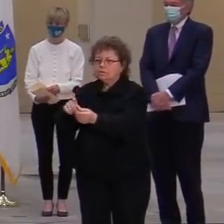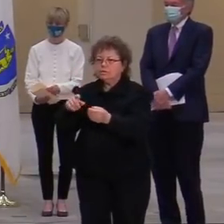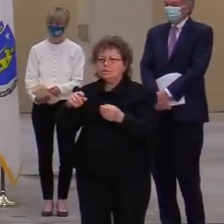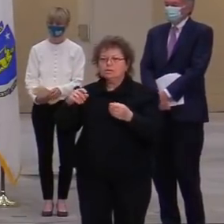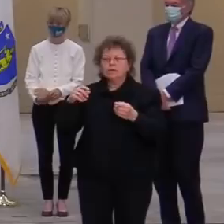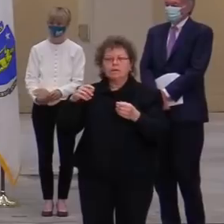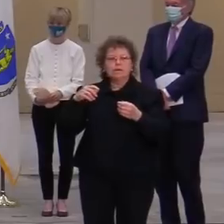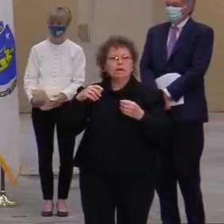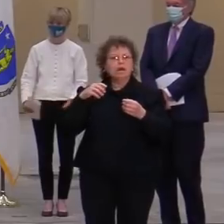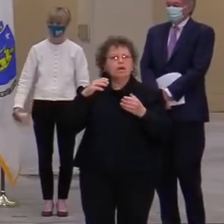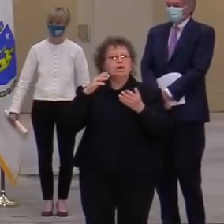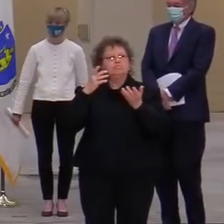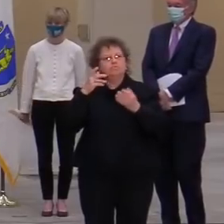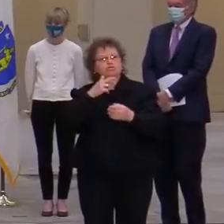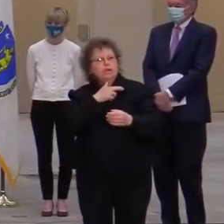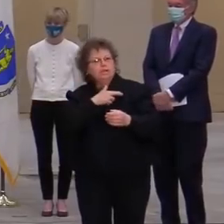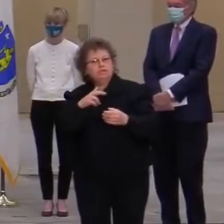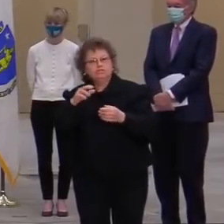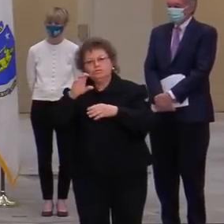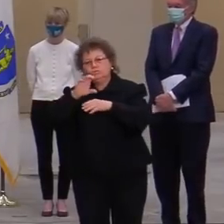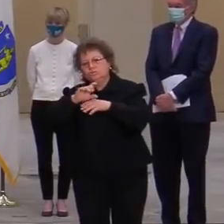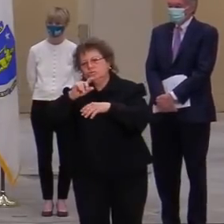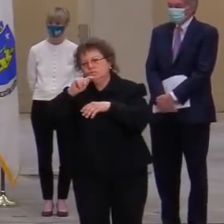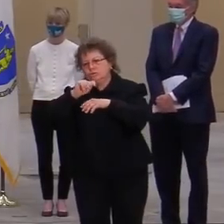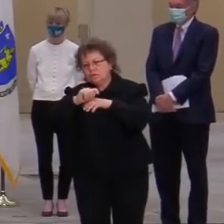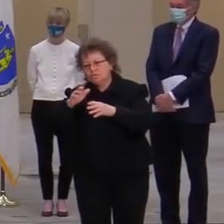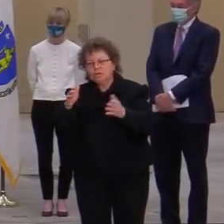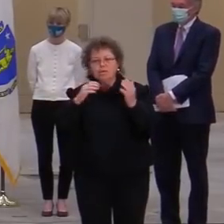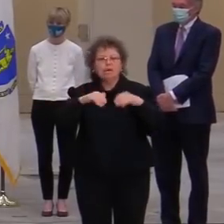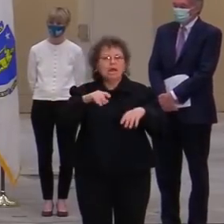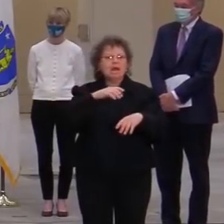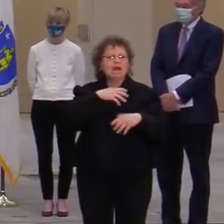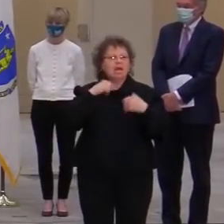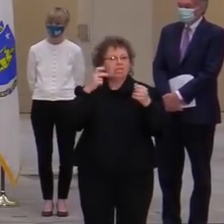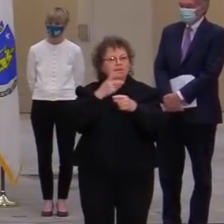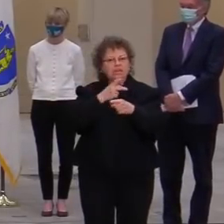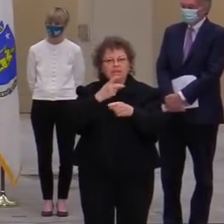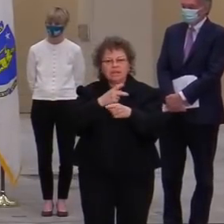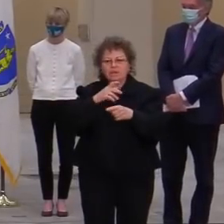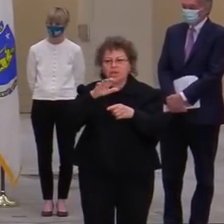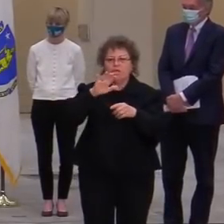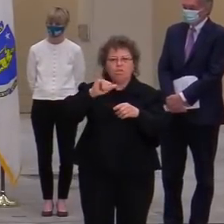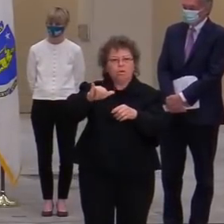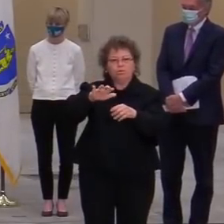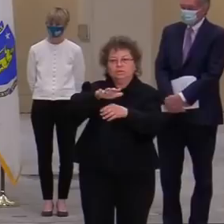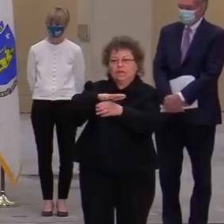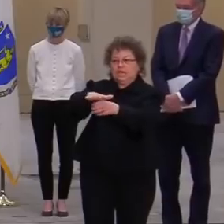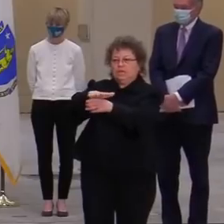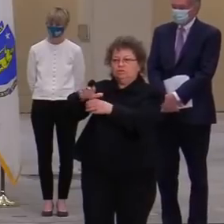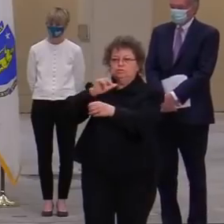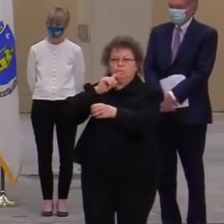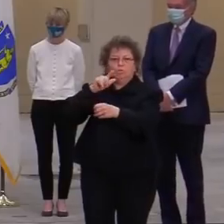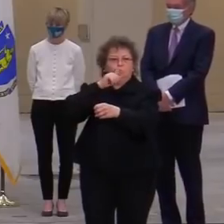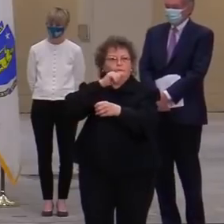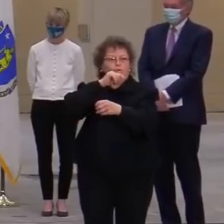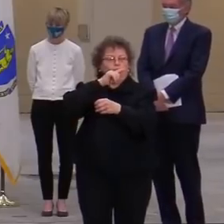with faith-based organizations, community-based organizations, the healthcare network in those areas. So that's